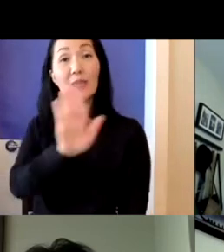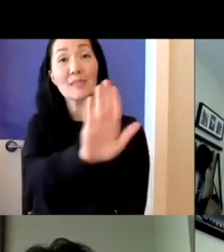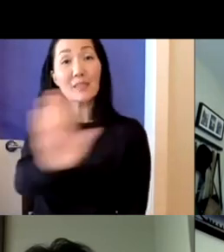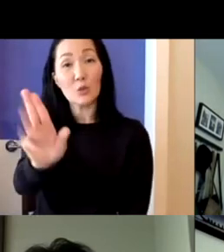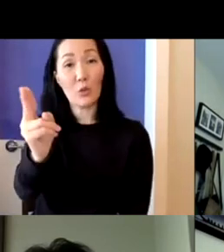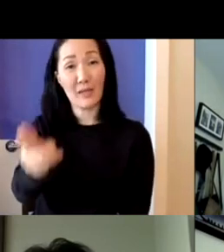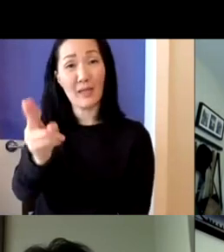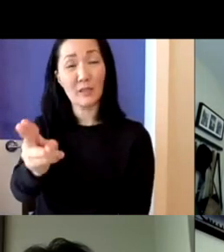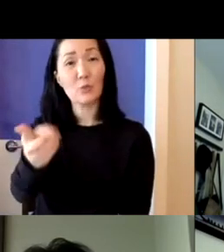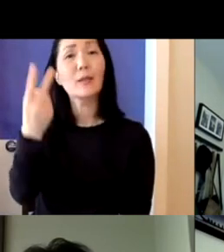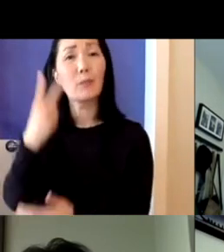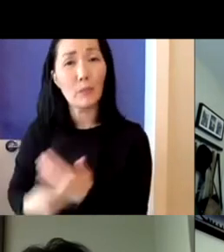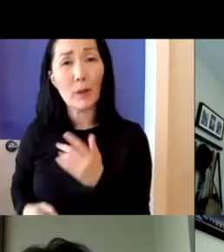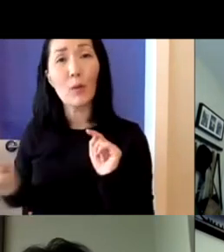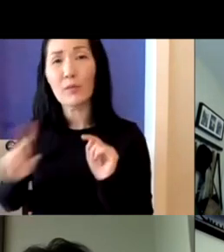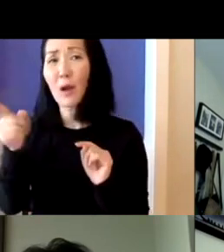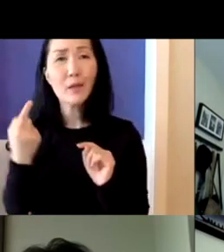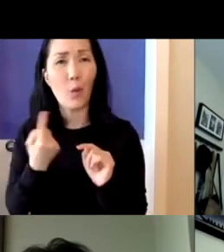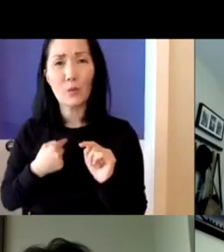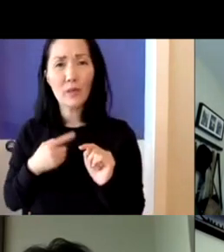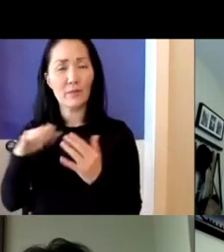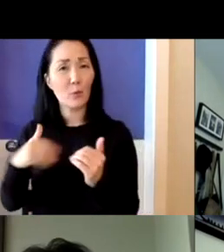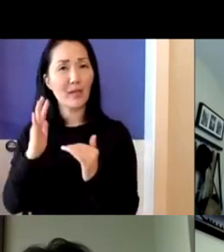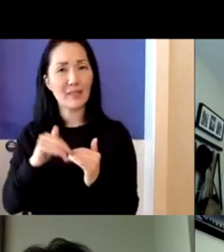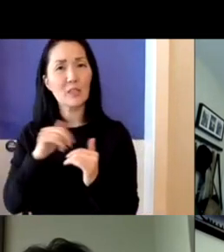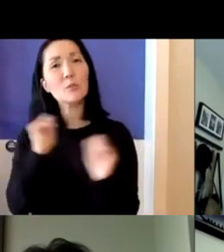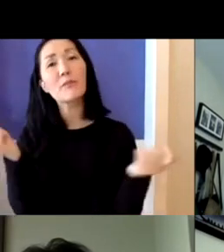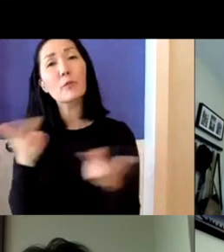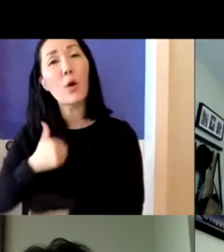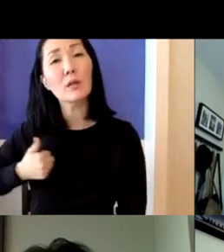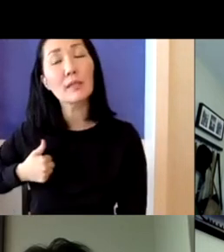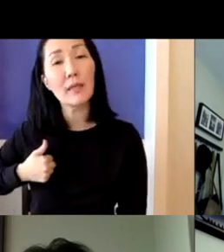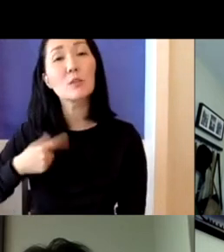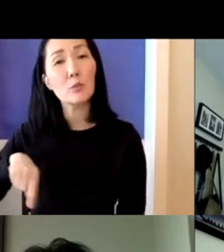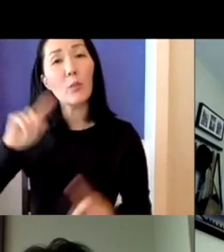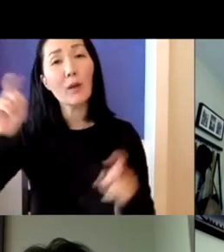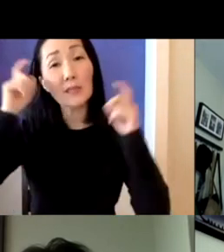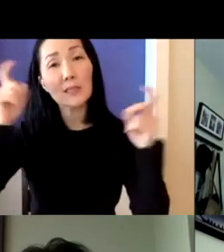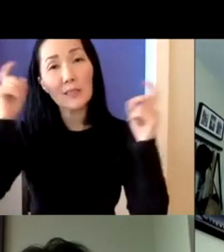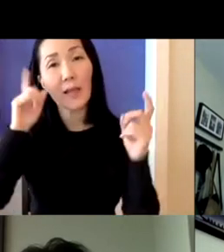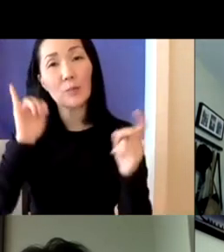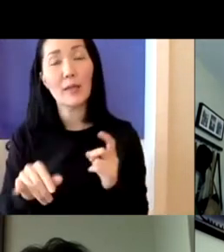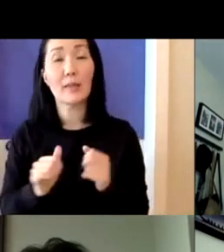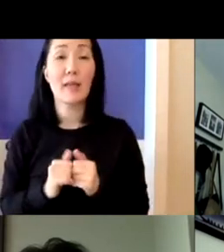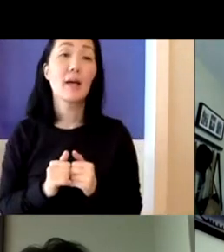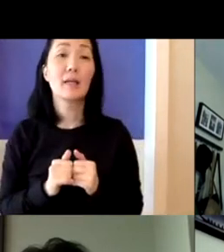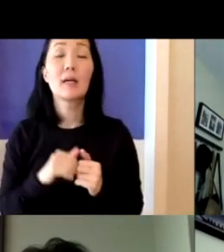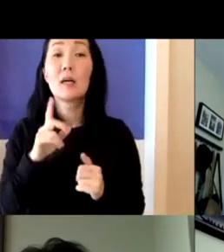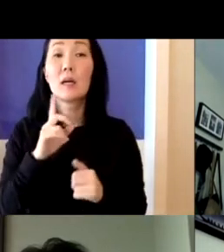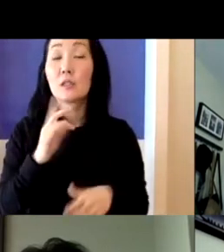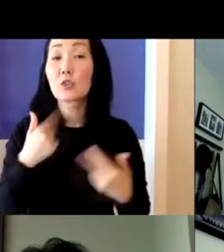mythology and history that we want to showcase and celebrate. So as we build that into the ambiance, the naming, the